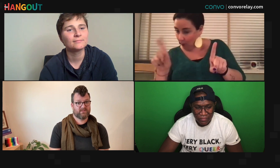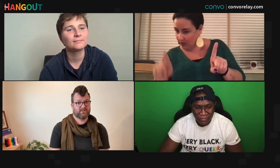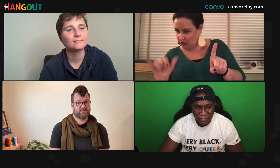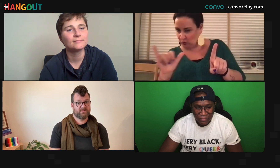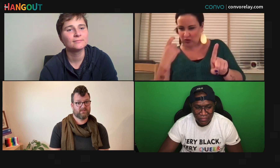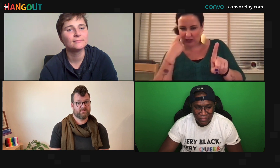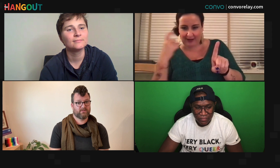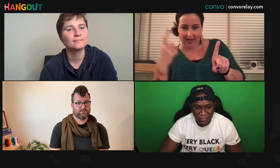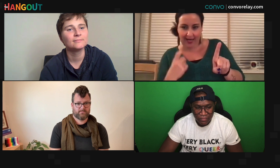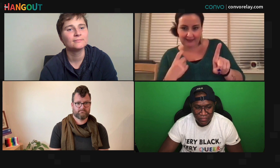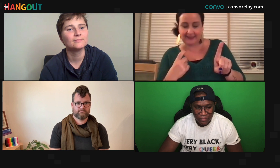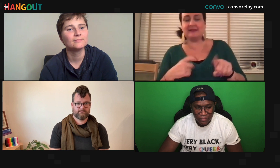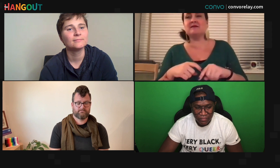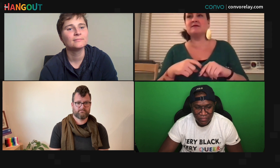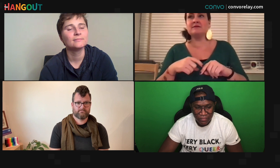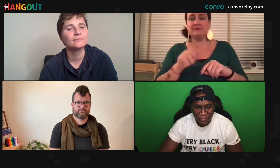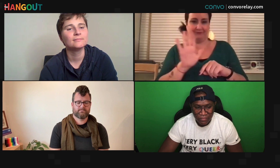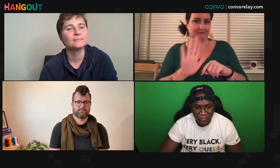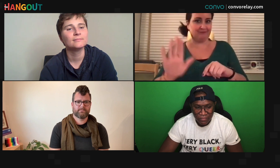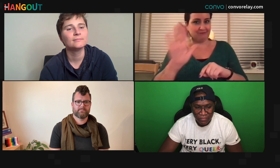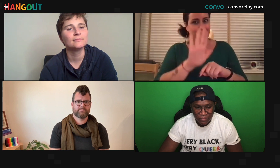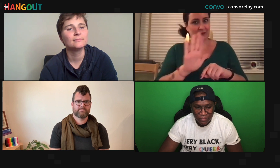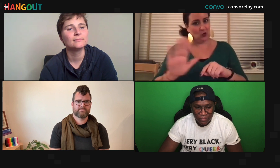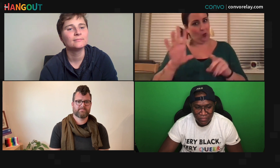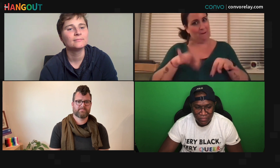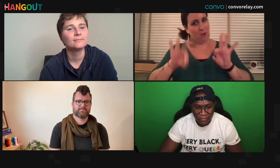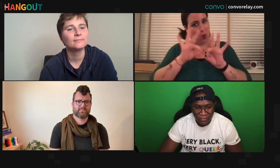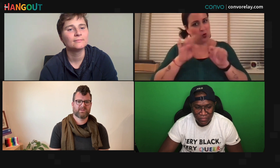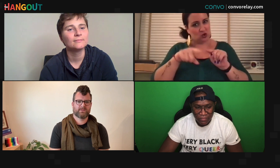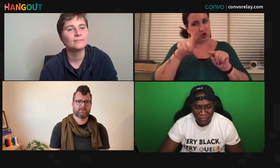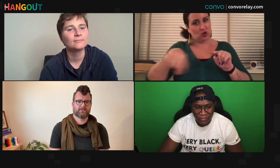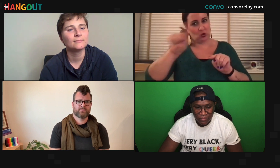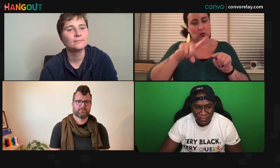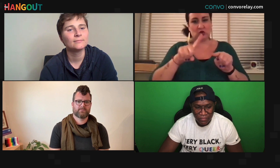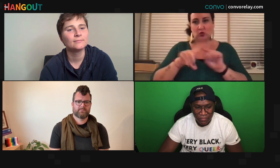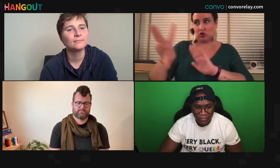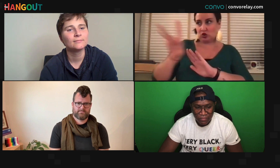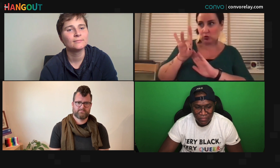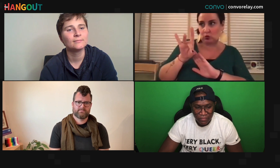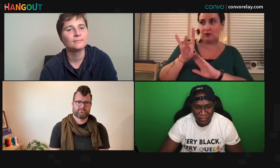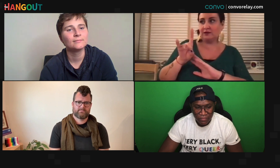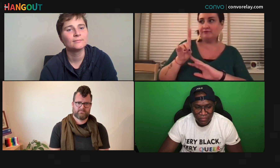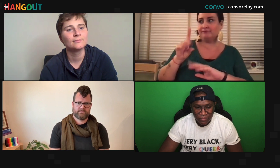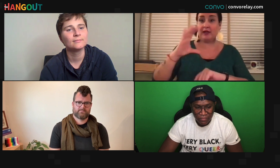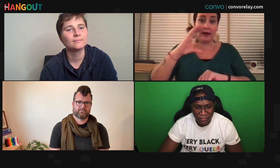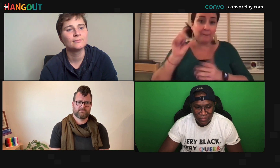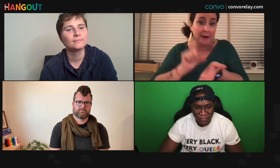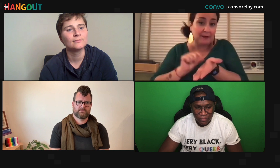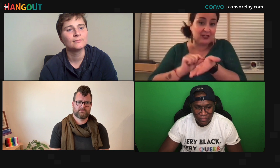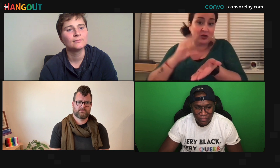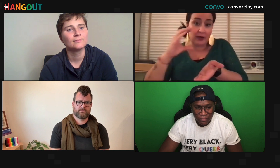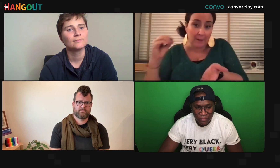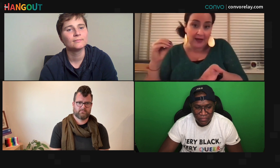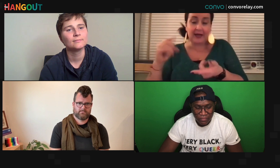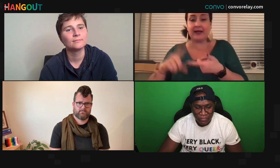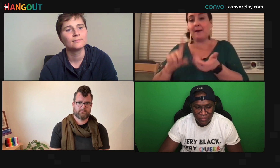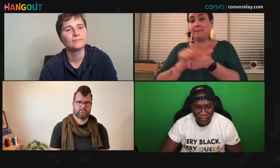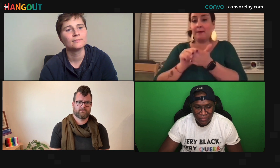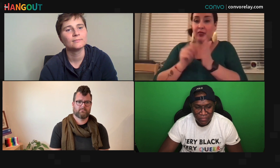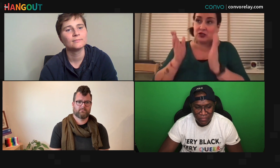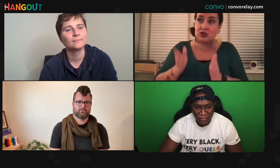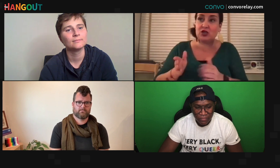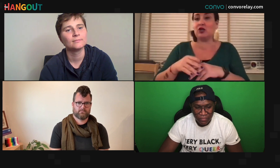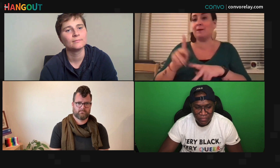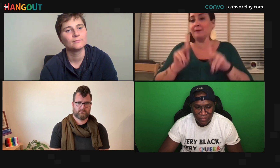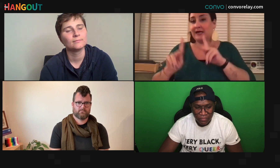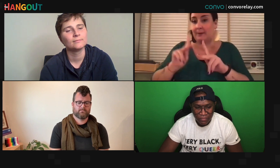your journey. So while I'm on that topic, and I did see that question that was just added, but I know it was